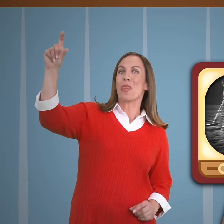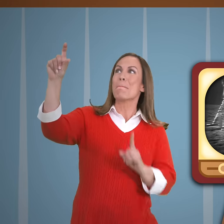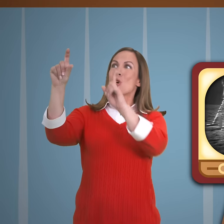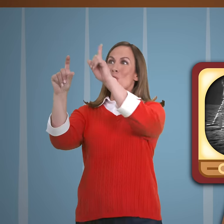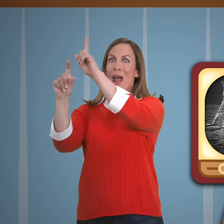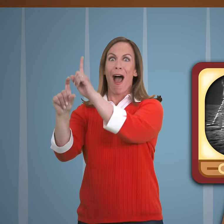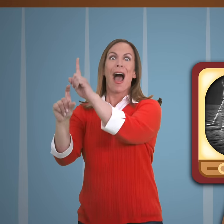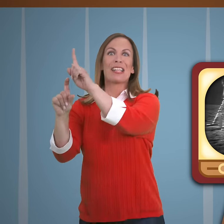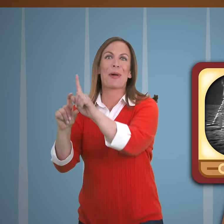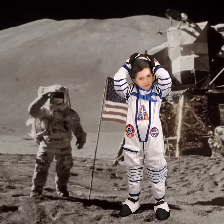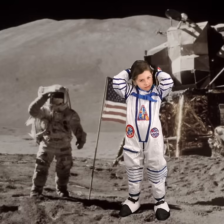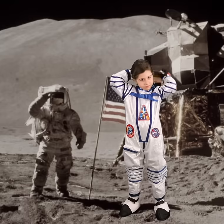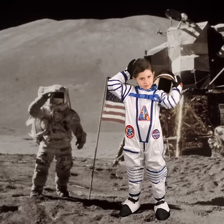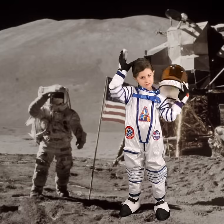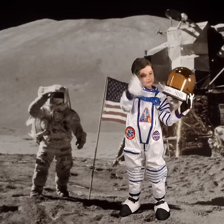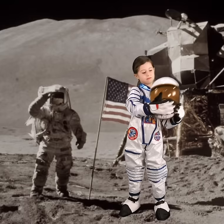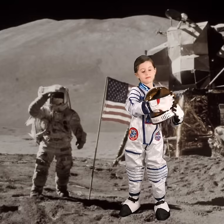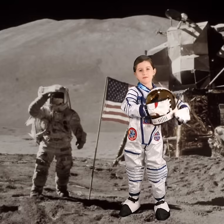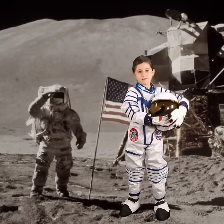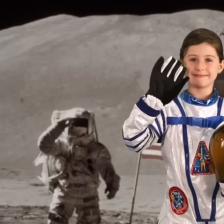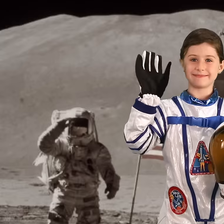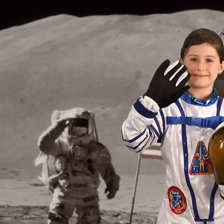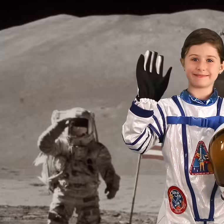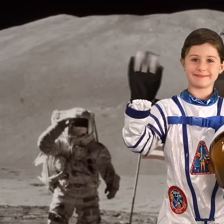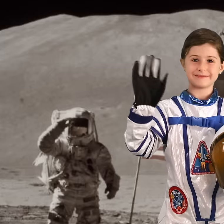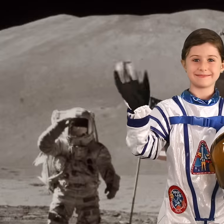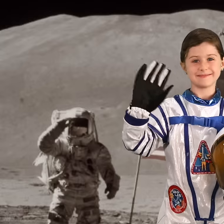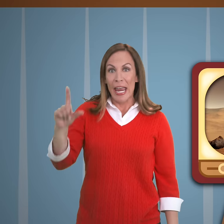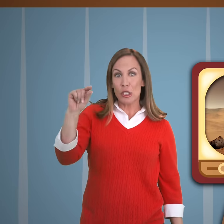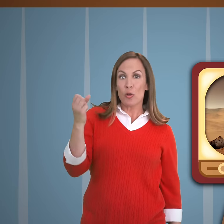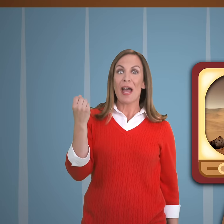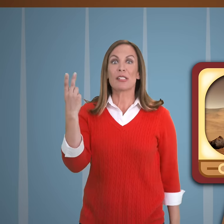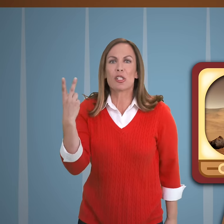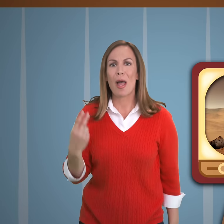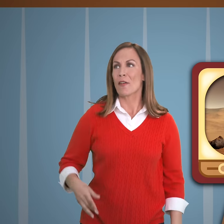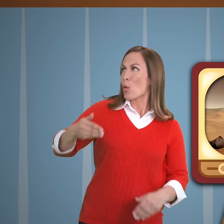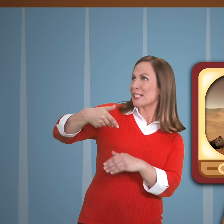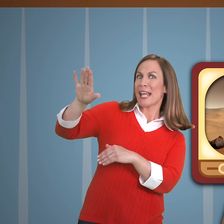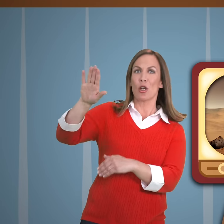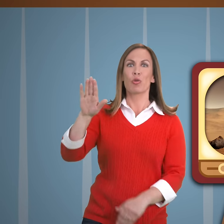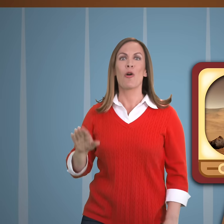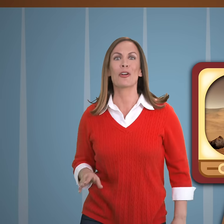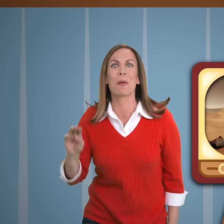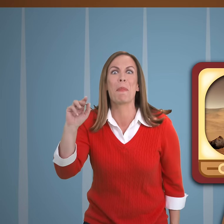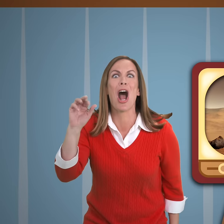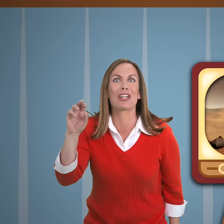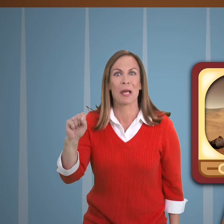the moon, inspiring our hearts, amazing things we do. In 2012, we sent a rover to Mars.